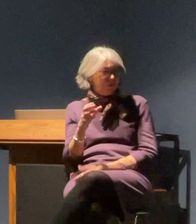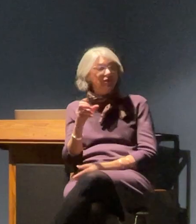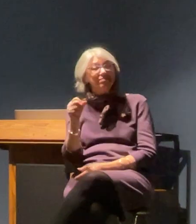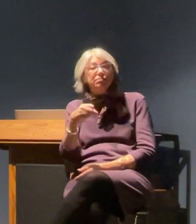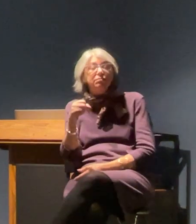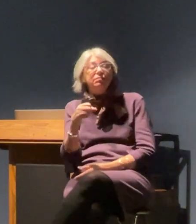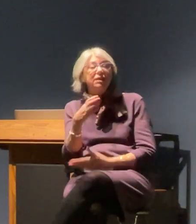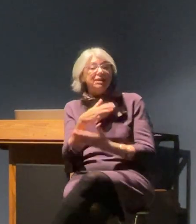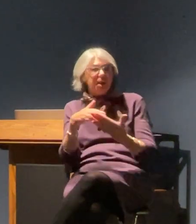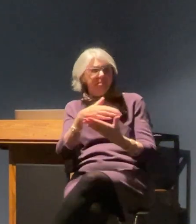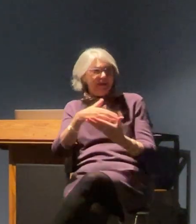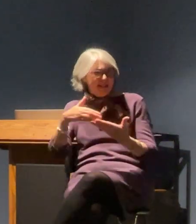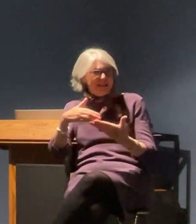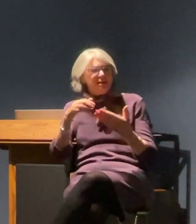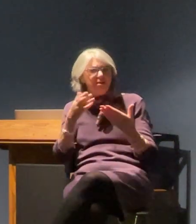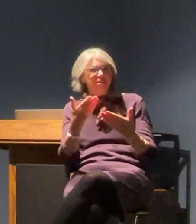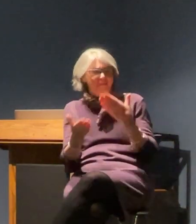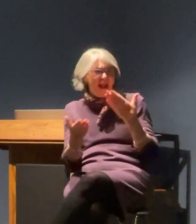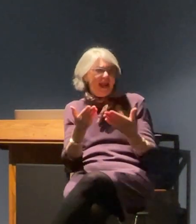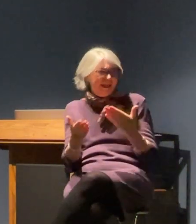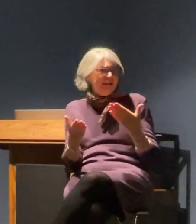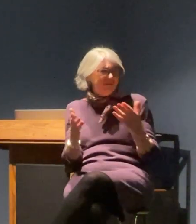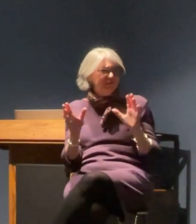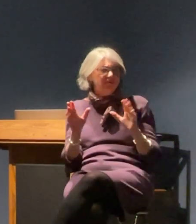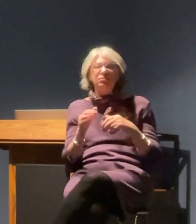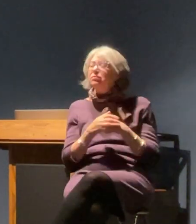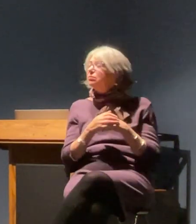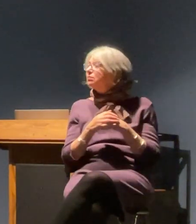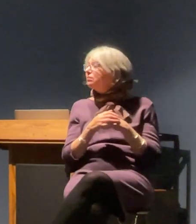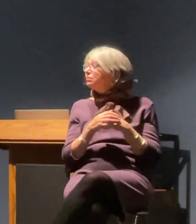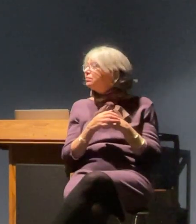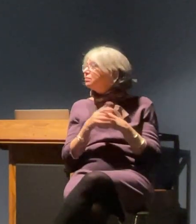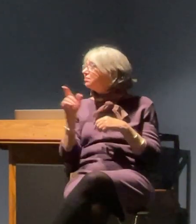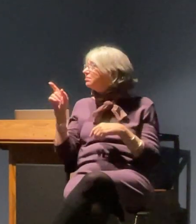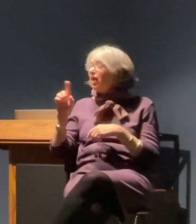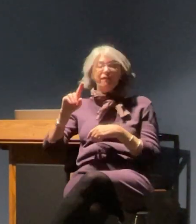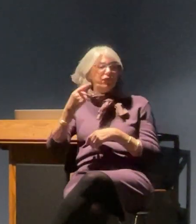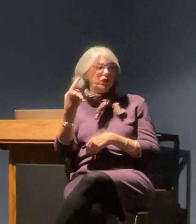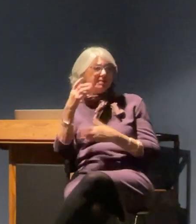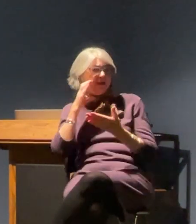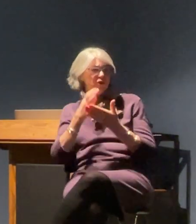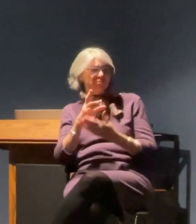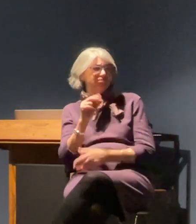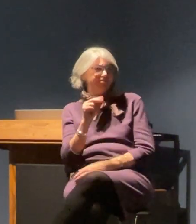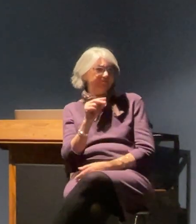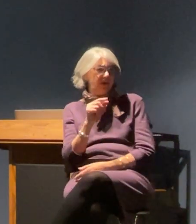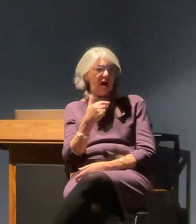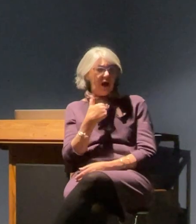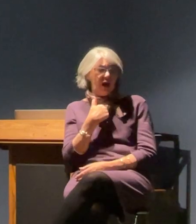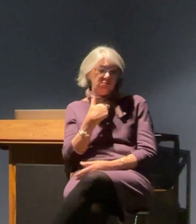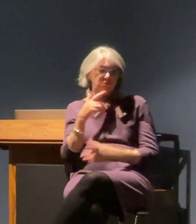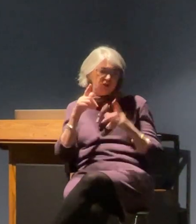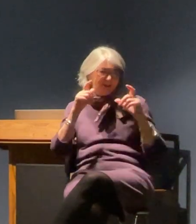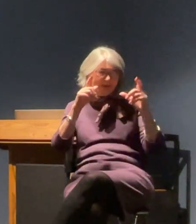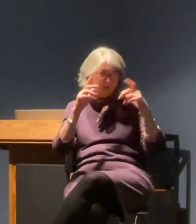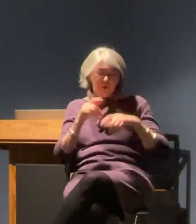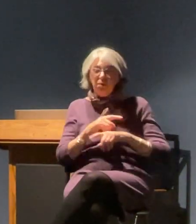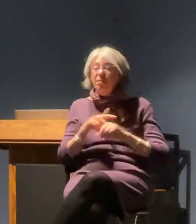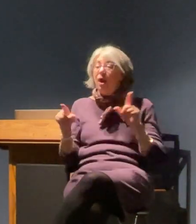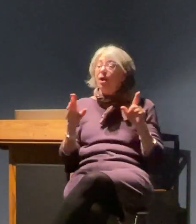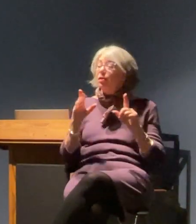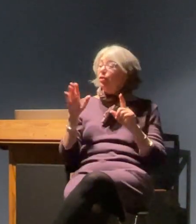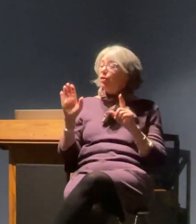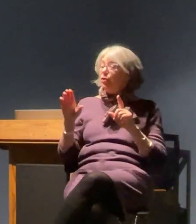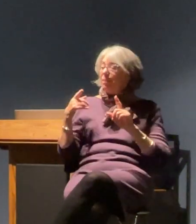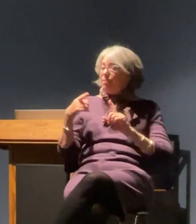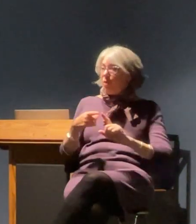say certain pieces may do that in certain contexts. Here, not so much. I think I was taking a photo. But to your